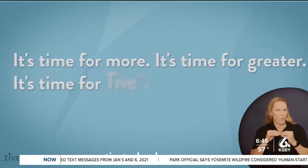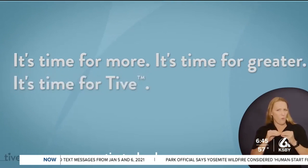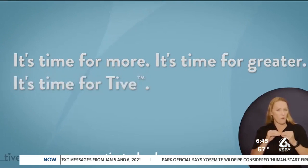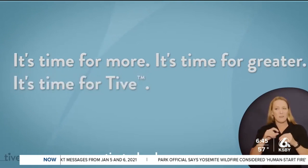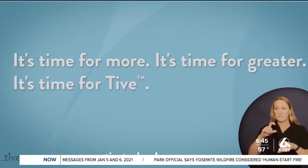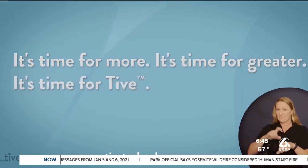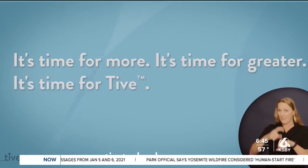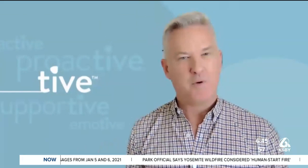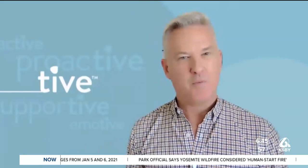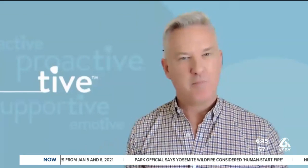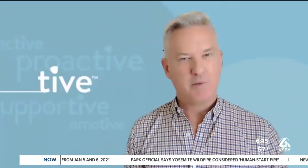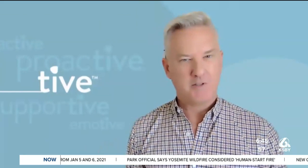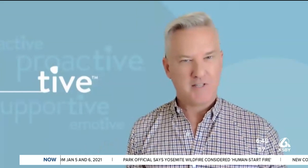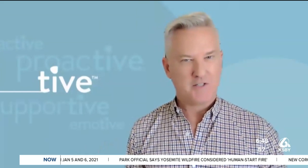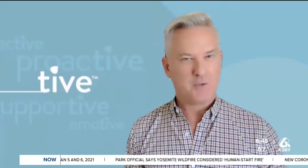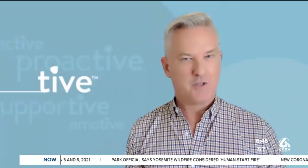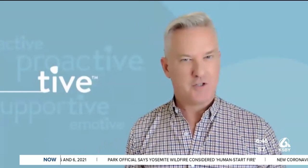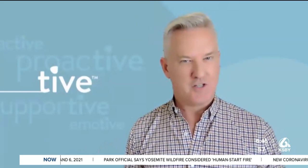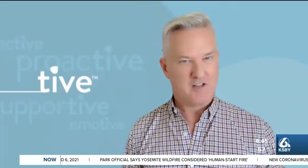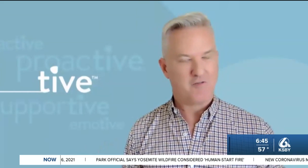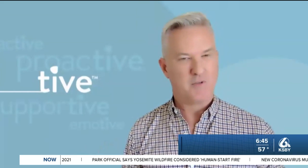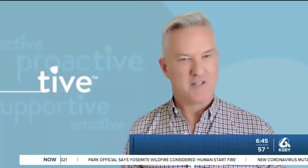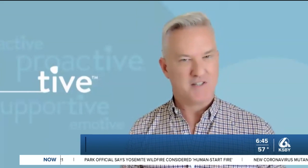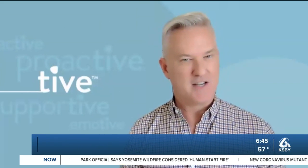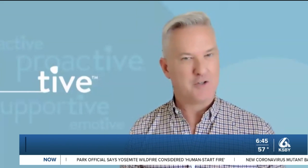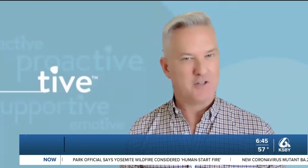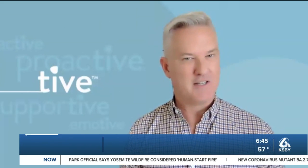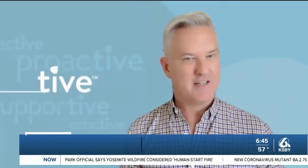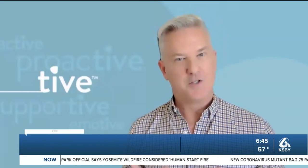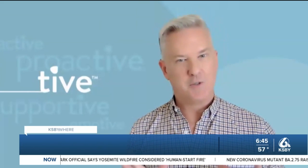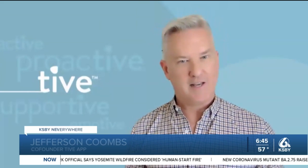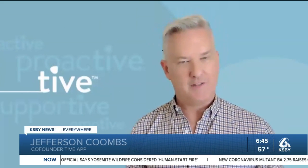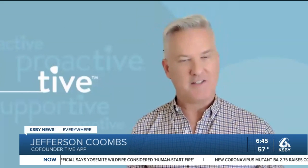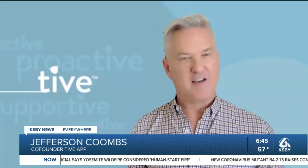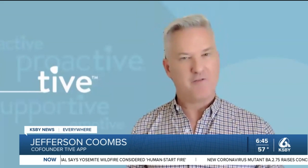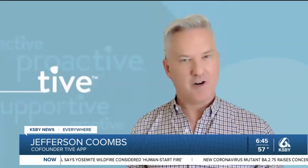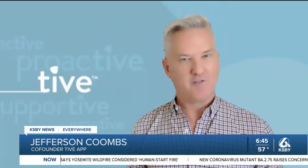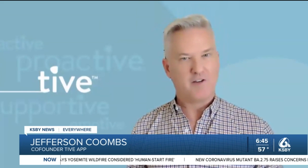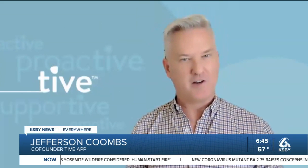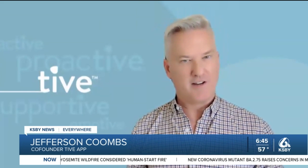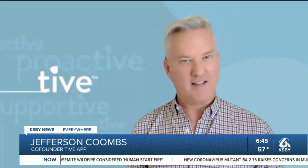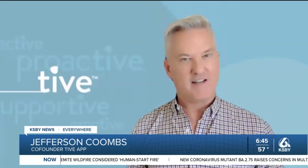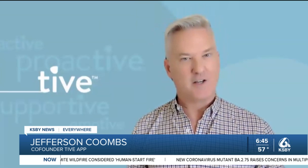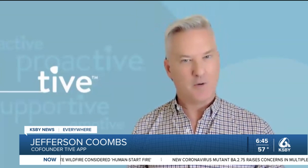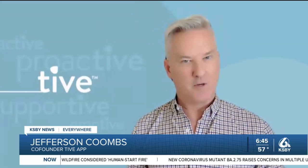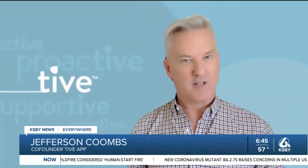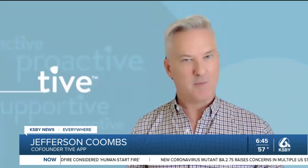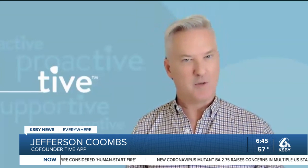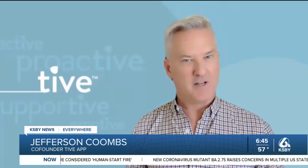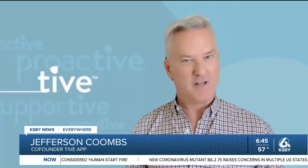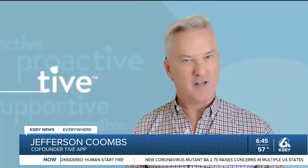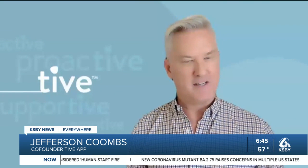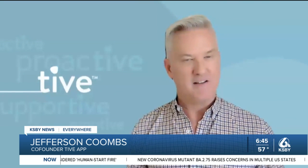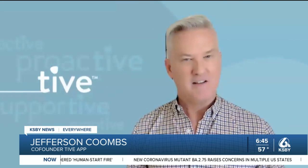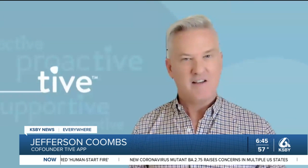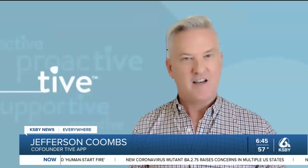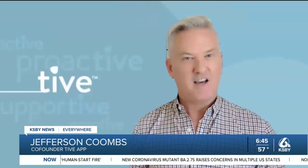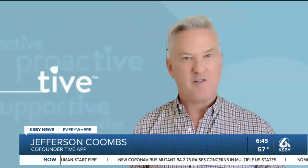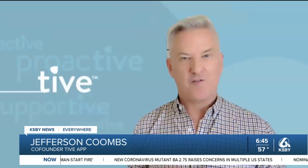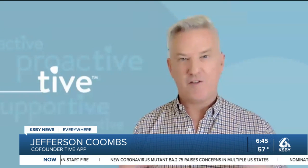built the TIV app, and what we built it to achieve was essentially to allow the deaf, hard of hearing, and CODA community